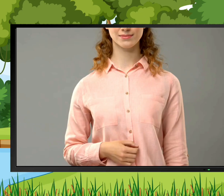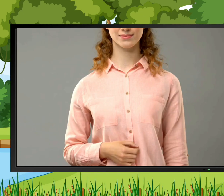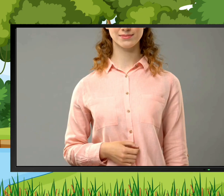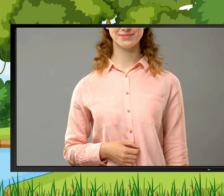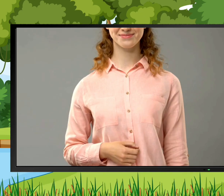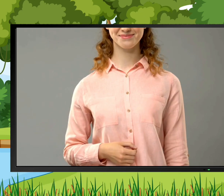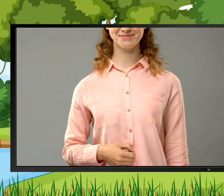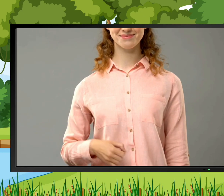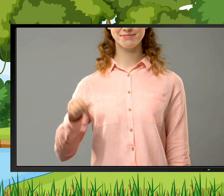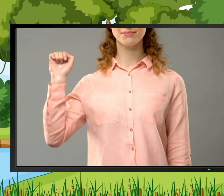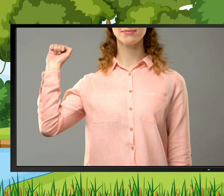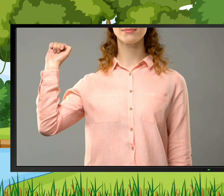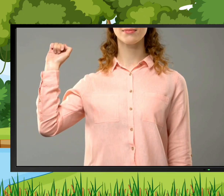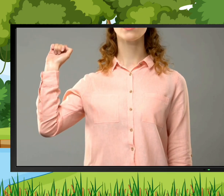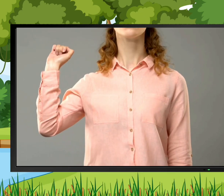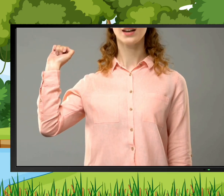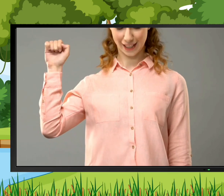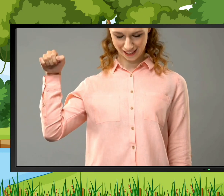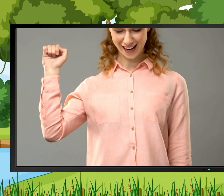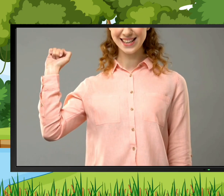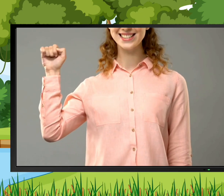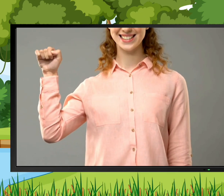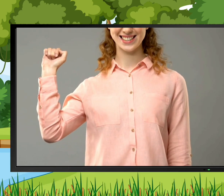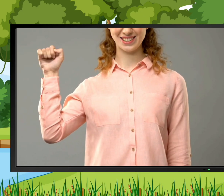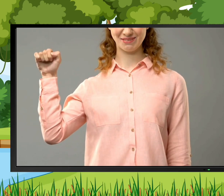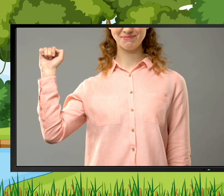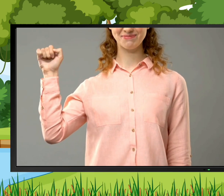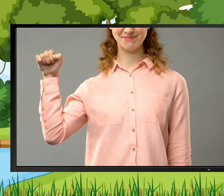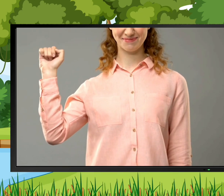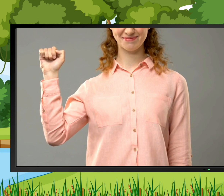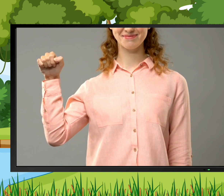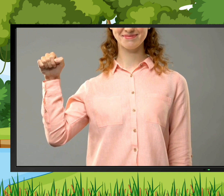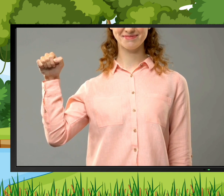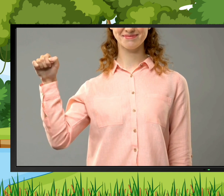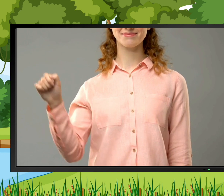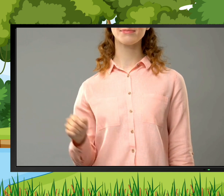Yes. Sign yes.